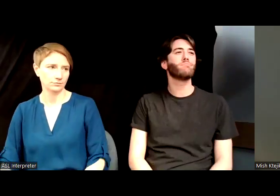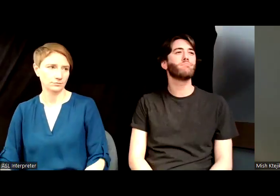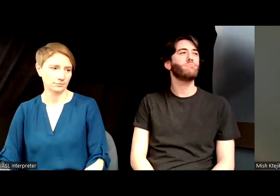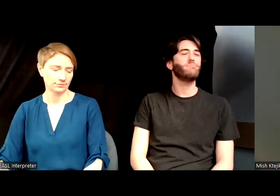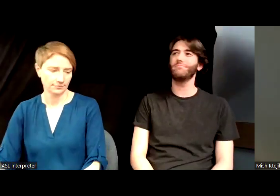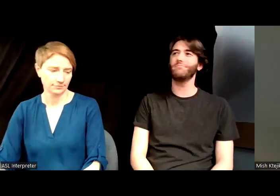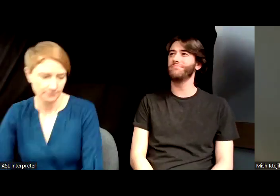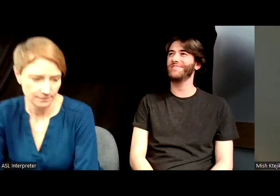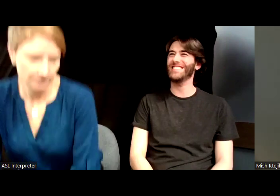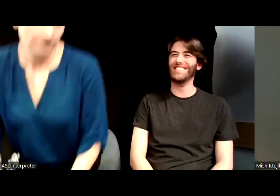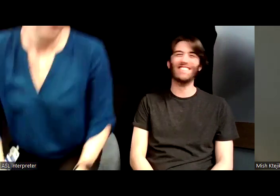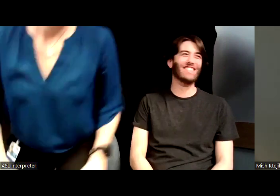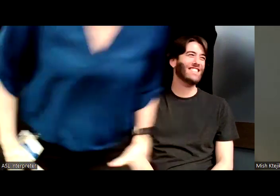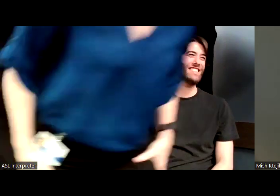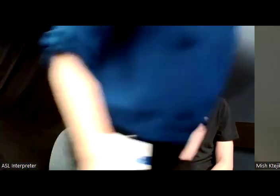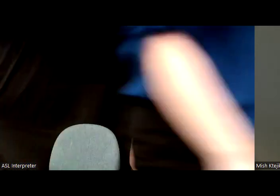interpreter.